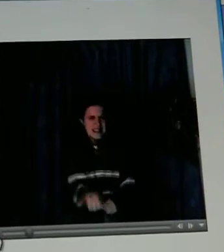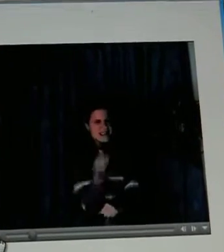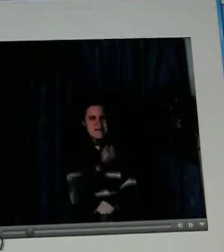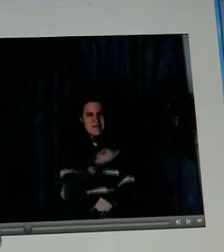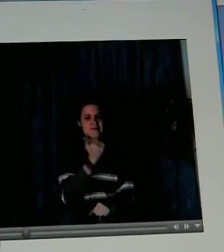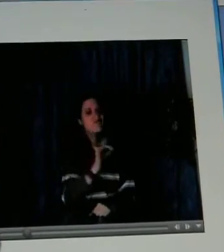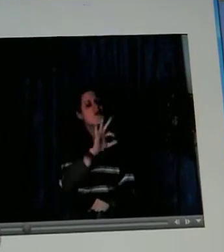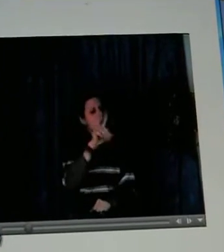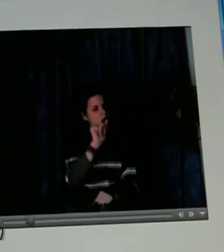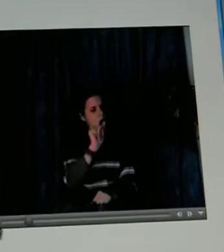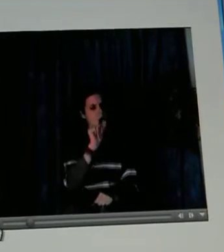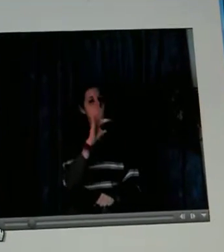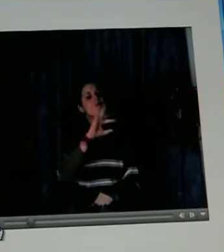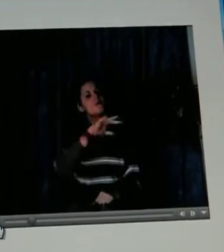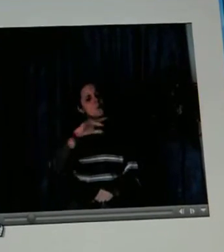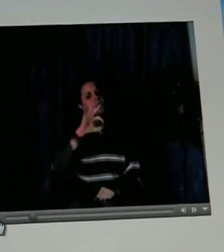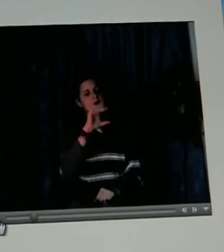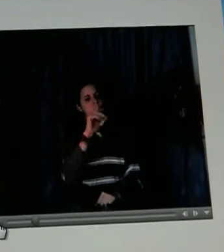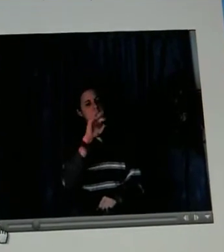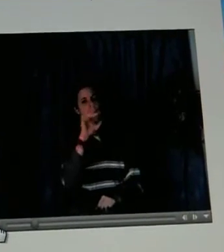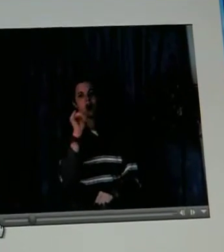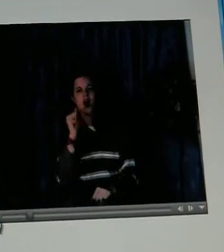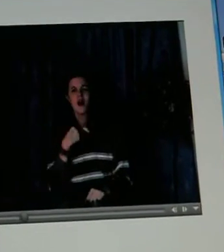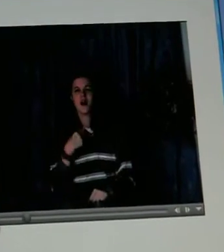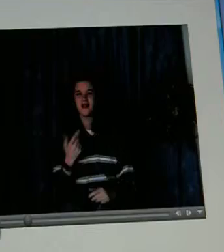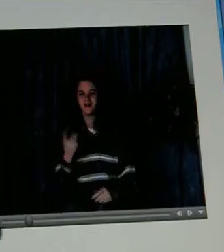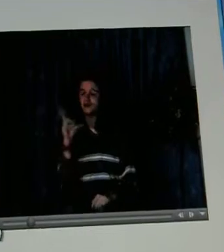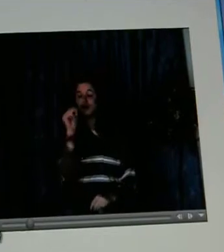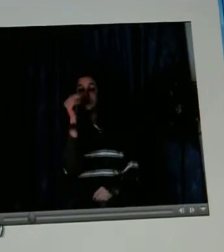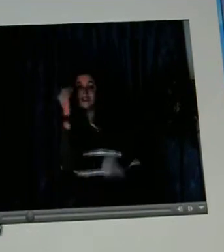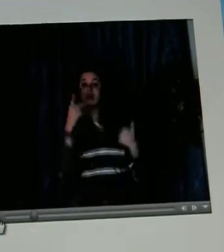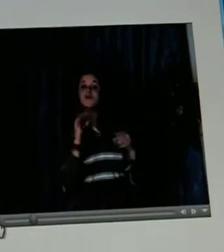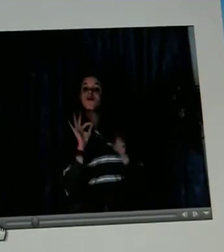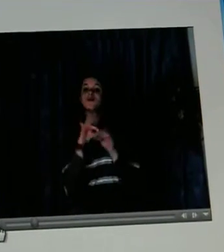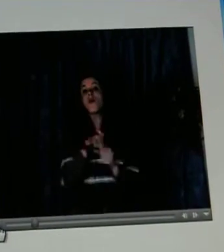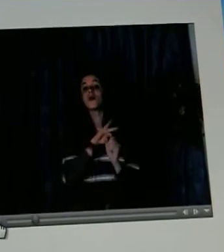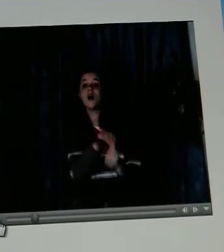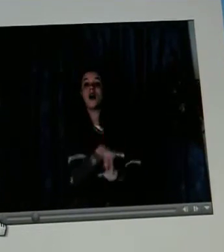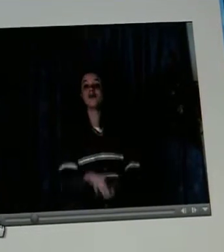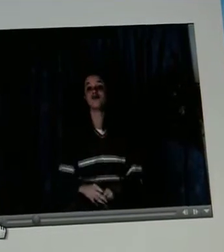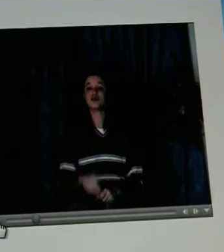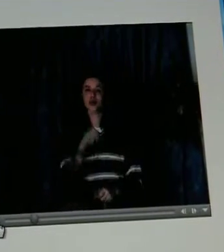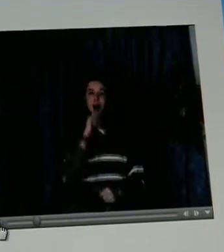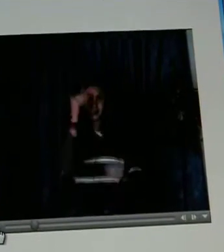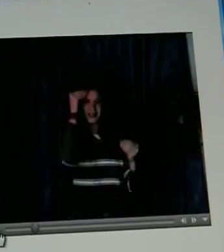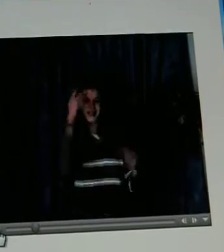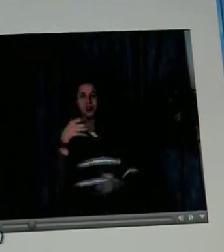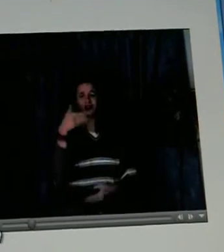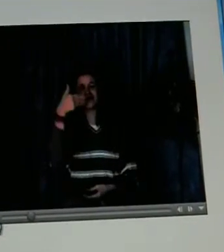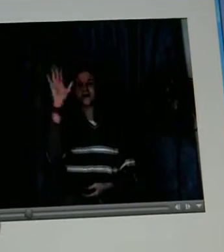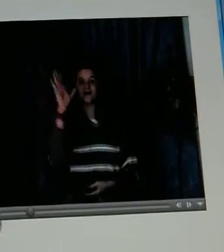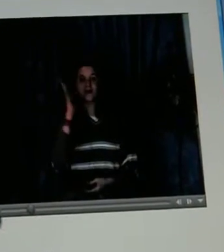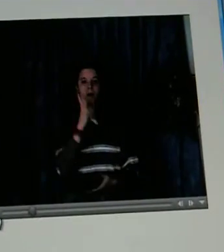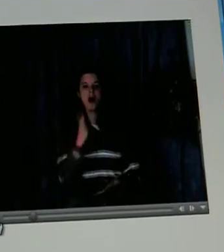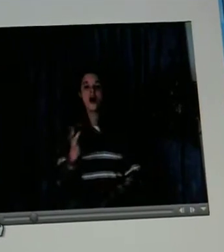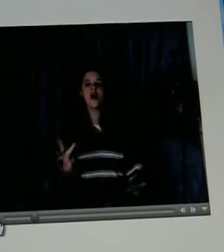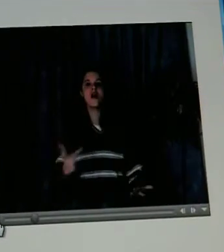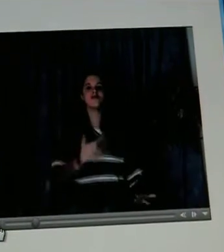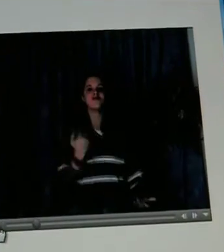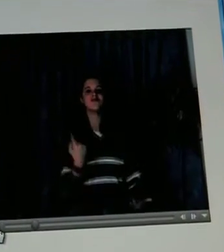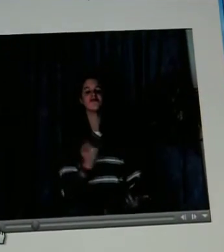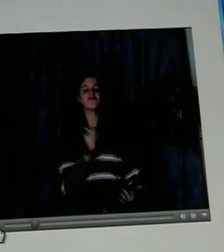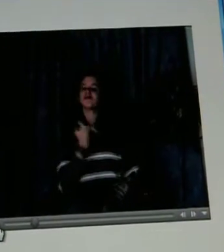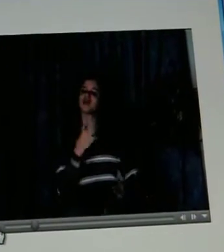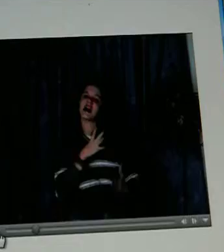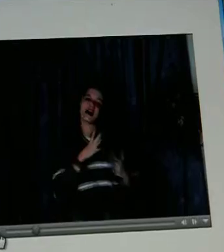like, no, it's not wrong. This is what my teacher showed me. And she's like, no, you need to fingerspell the word Florida. And I was like, well, my